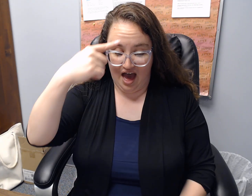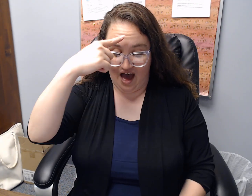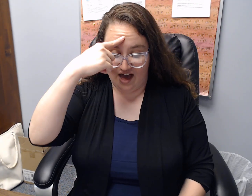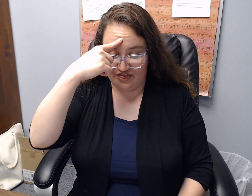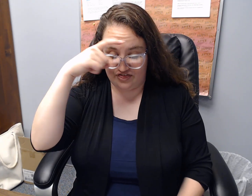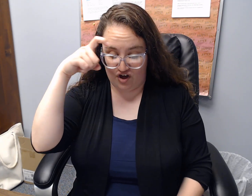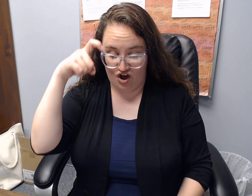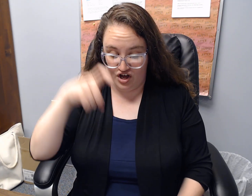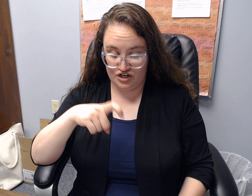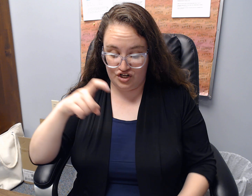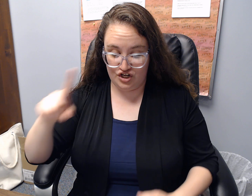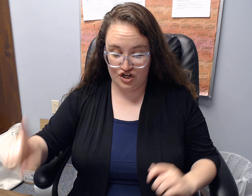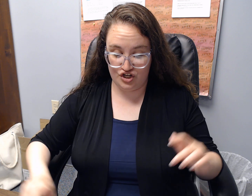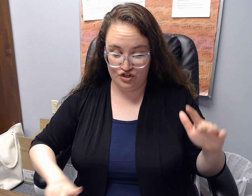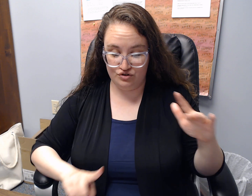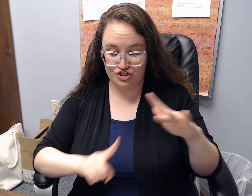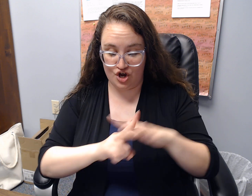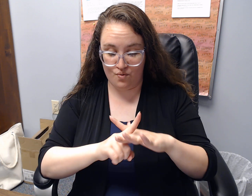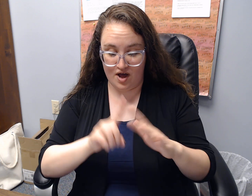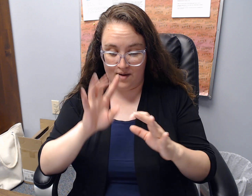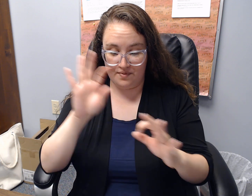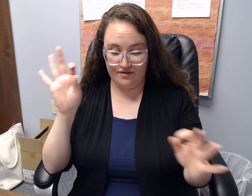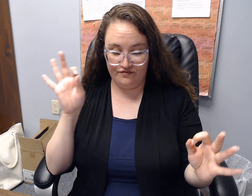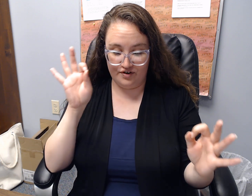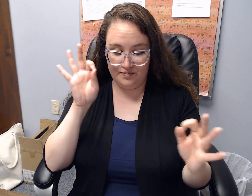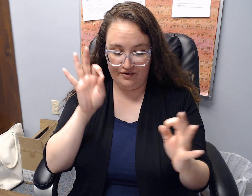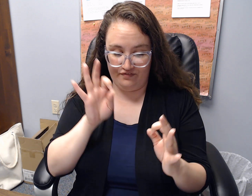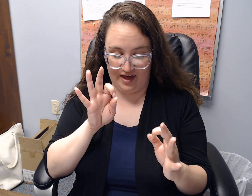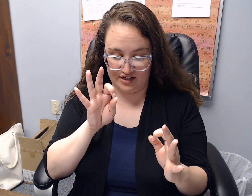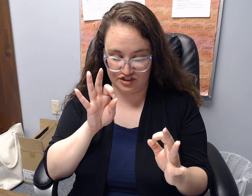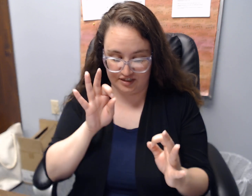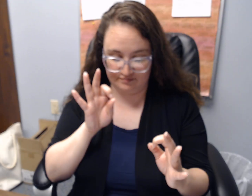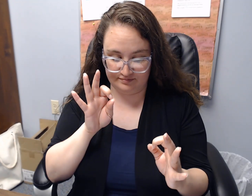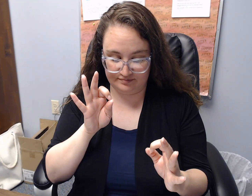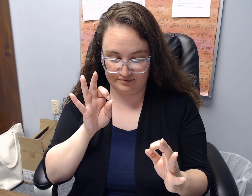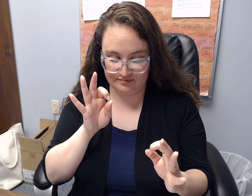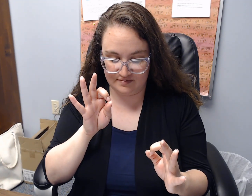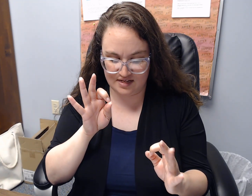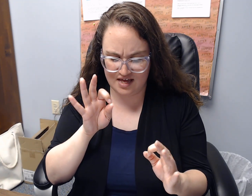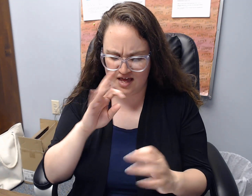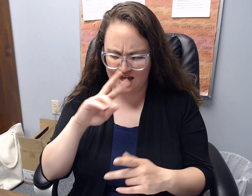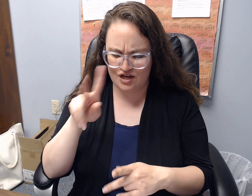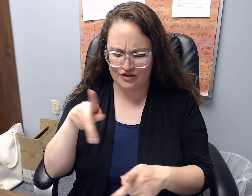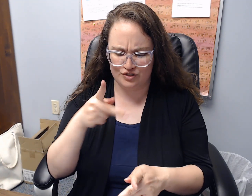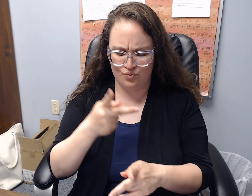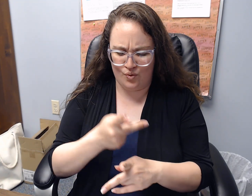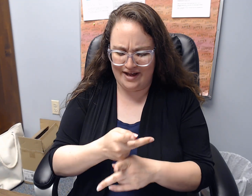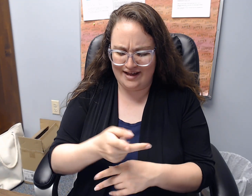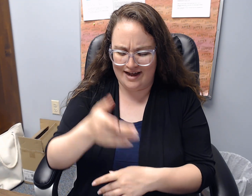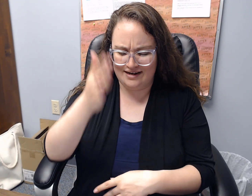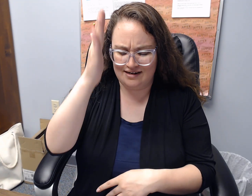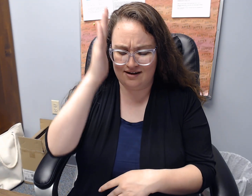I thought you'd show up for perfection, 'cause what kind of